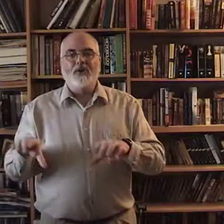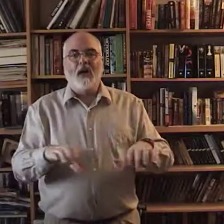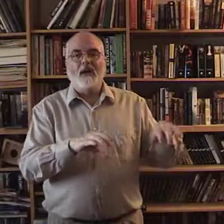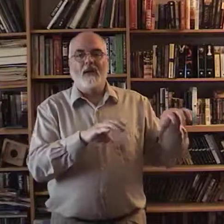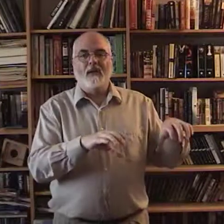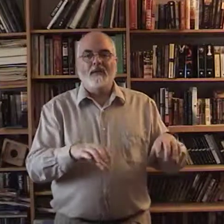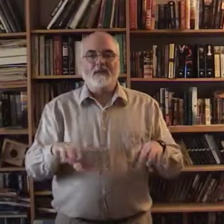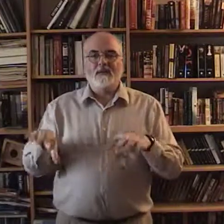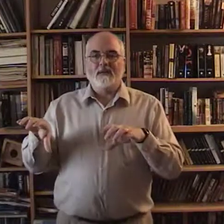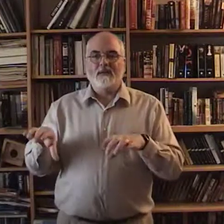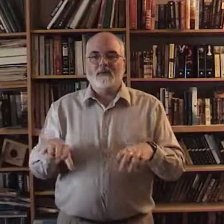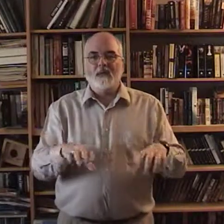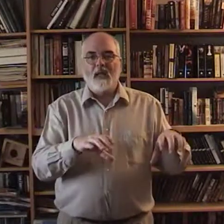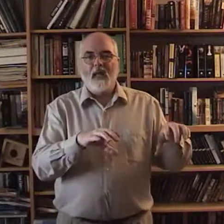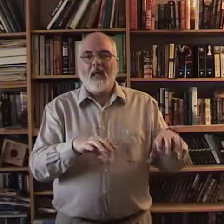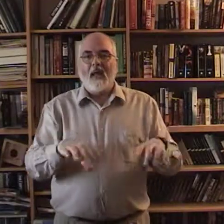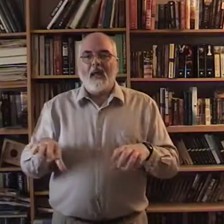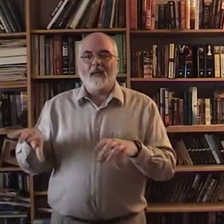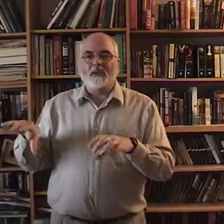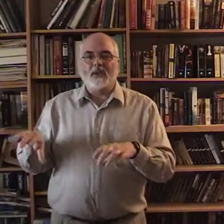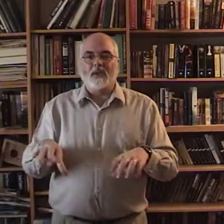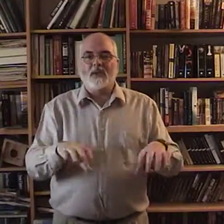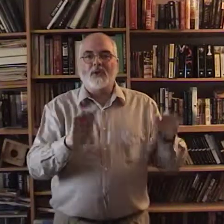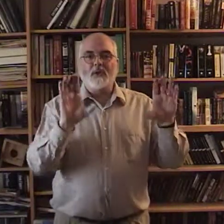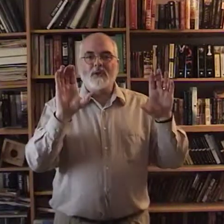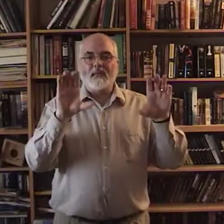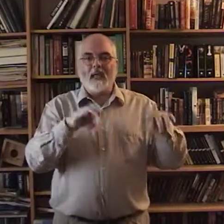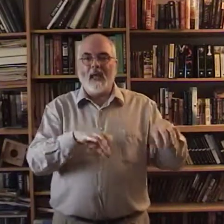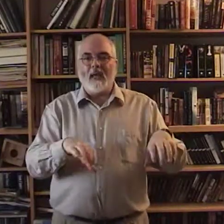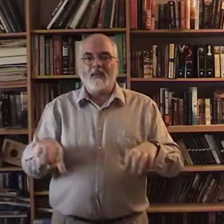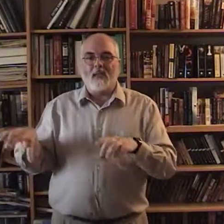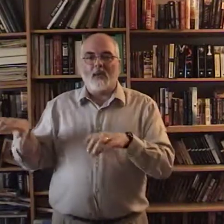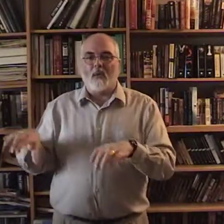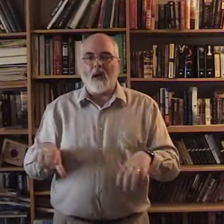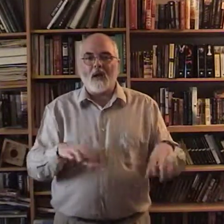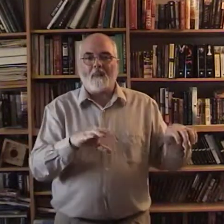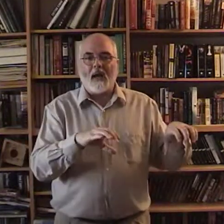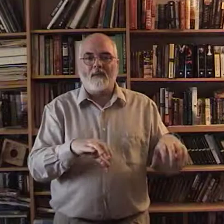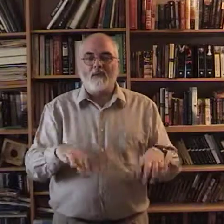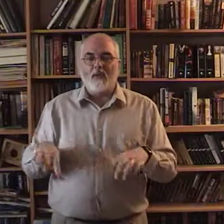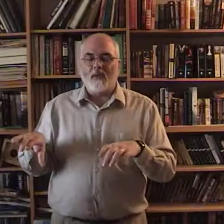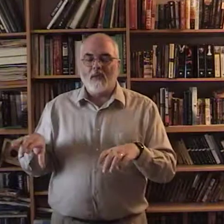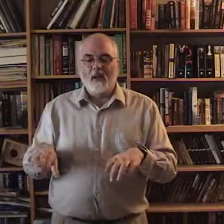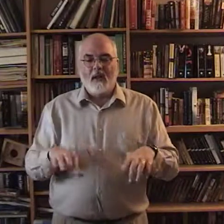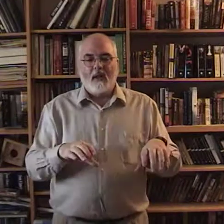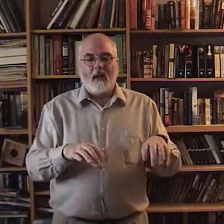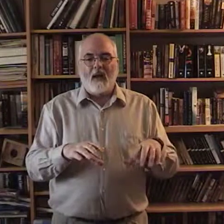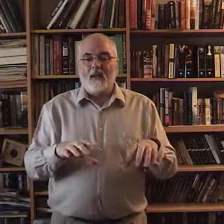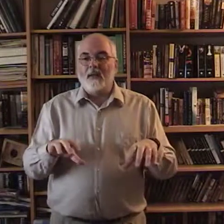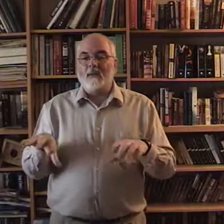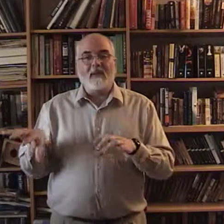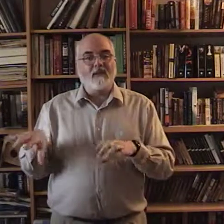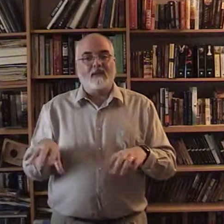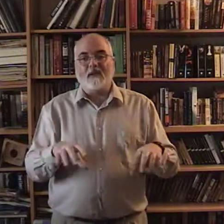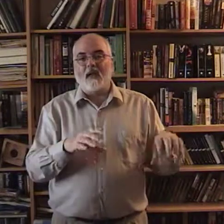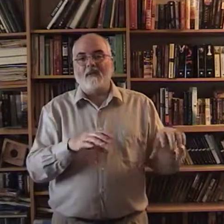done. And it's just two C hands kind of rocking back and forth. This would be signed for